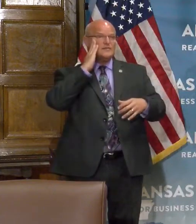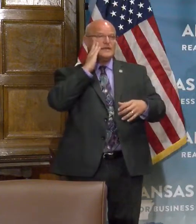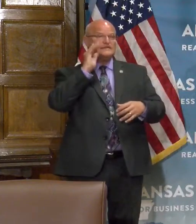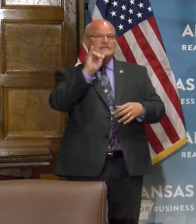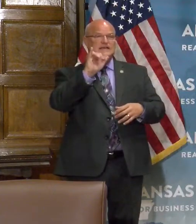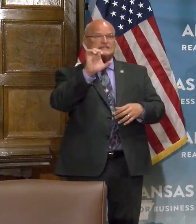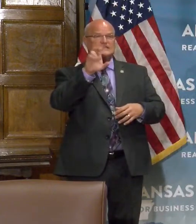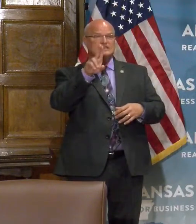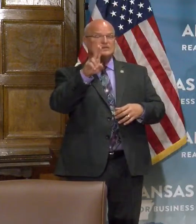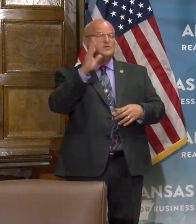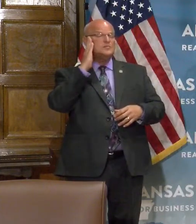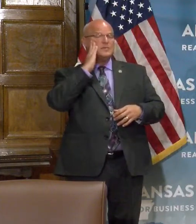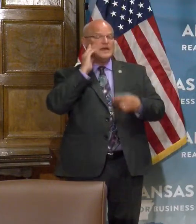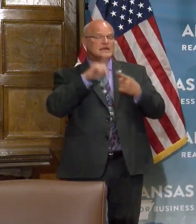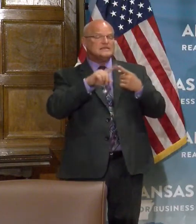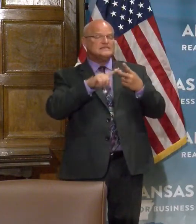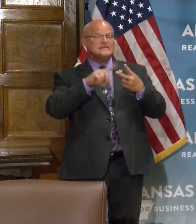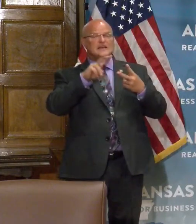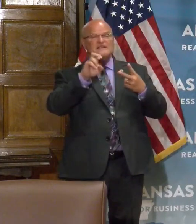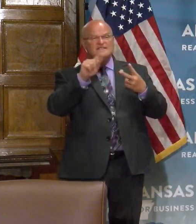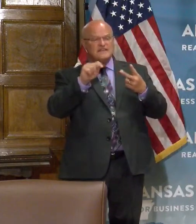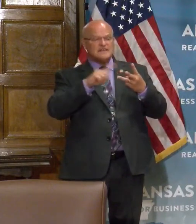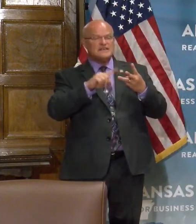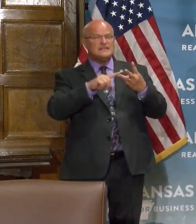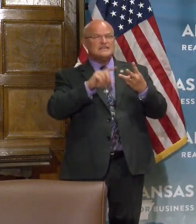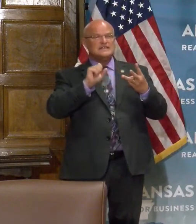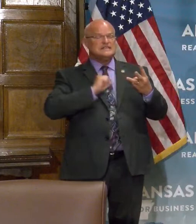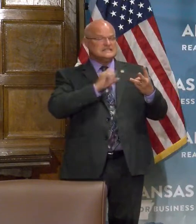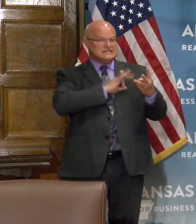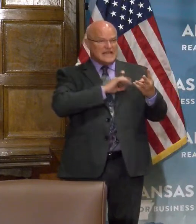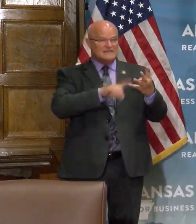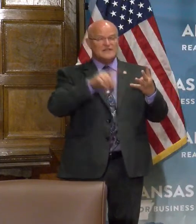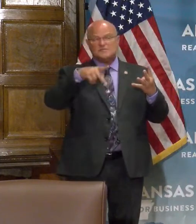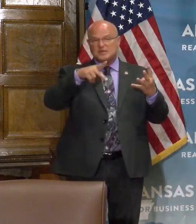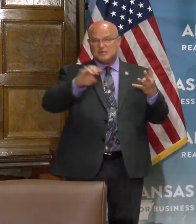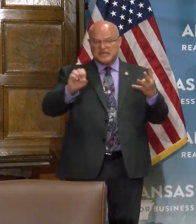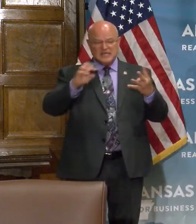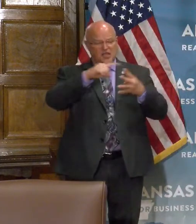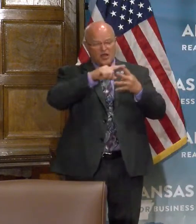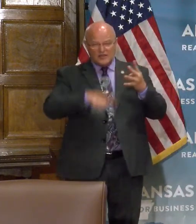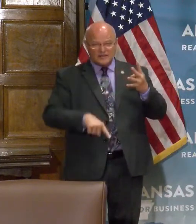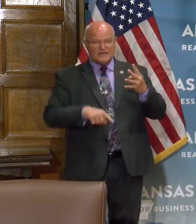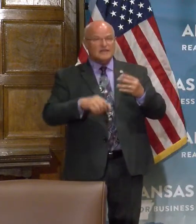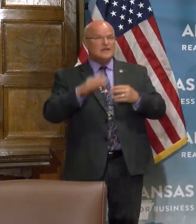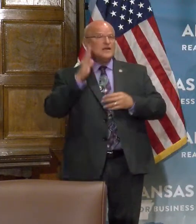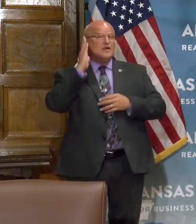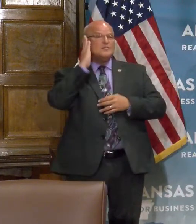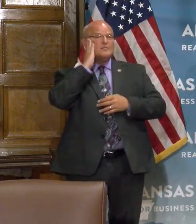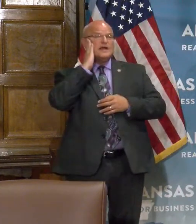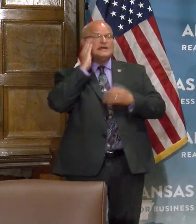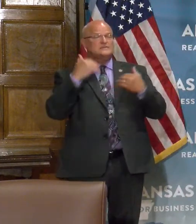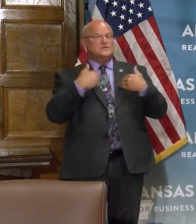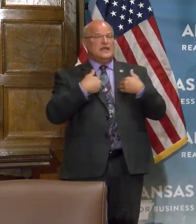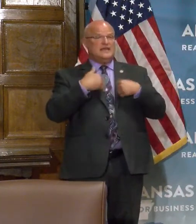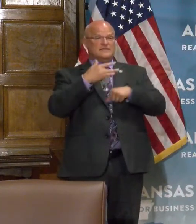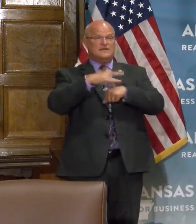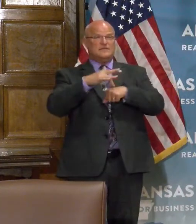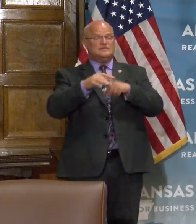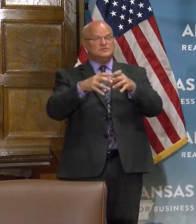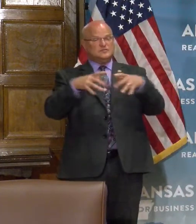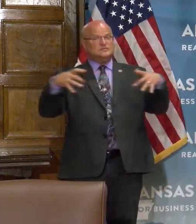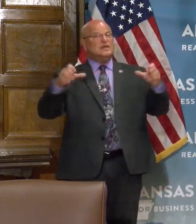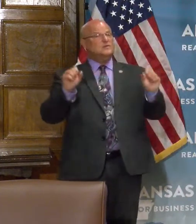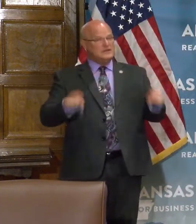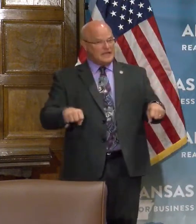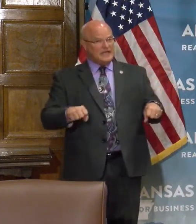ICU beds, ventilators, staffing, PPE, all these other things. Beds, we do have some ability to